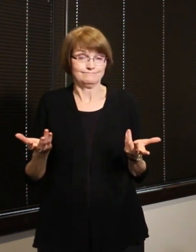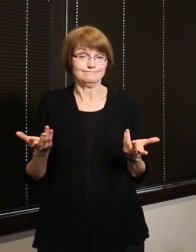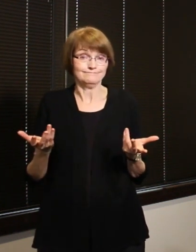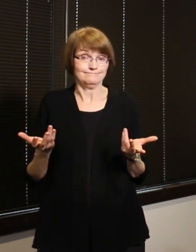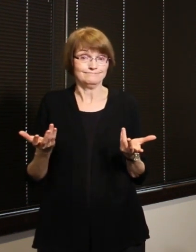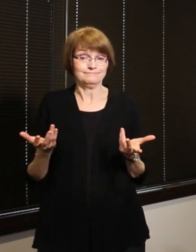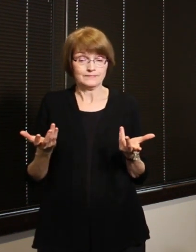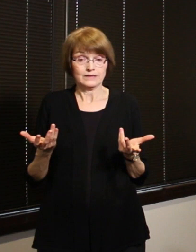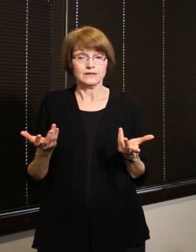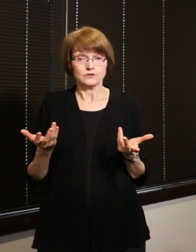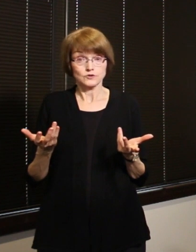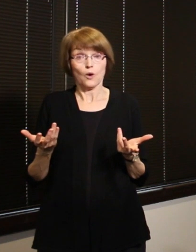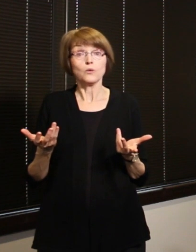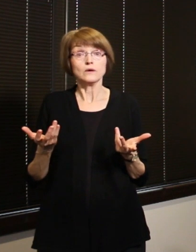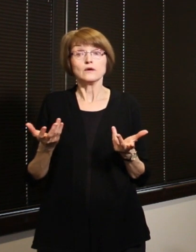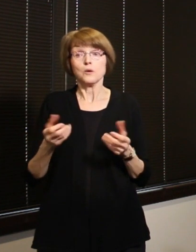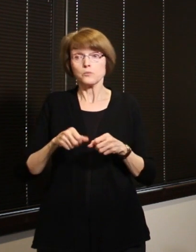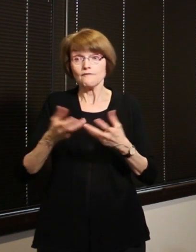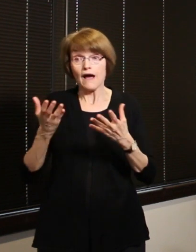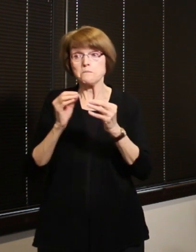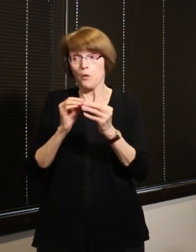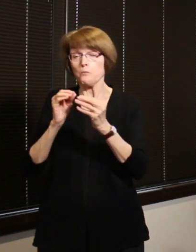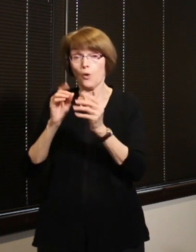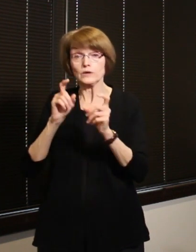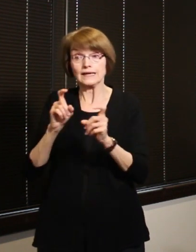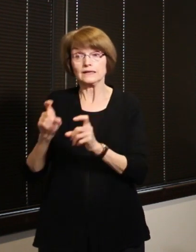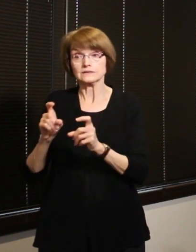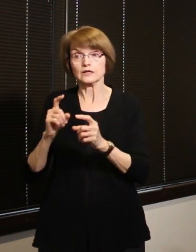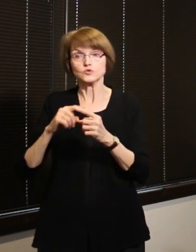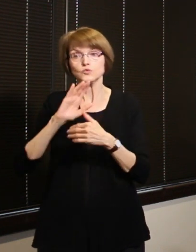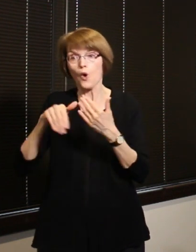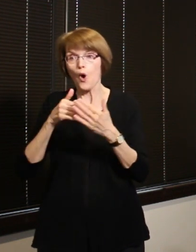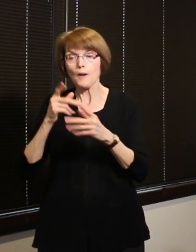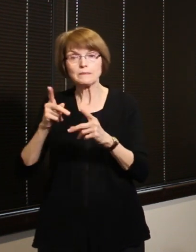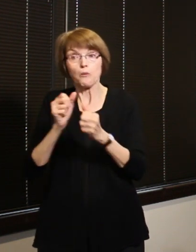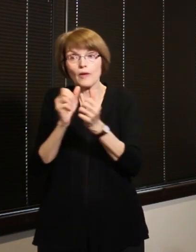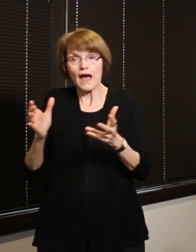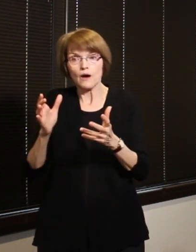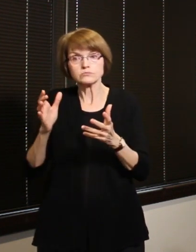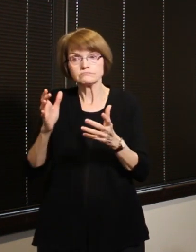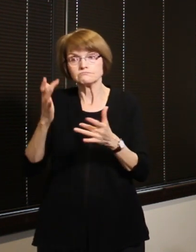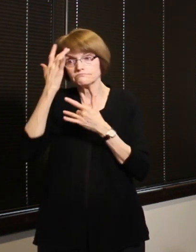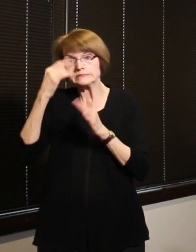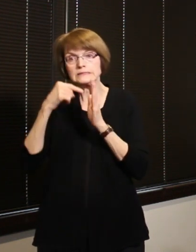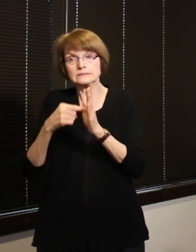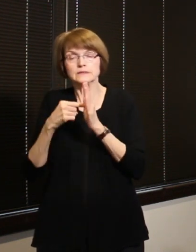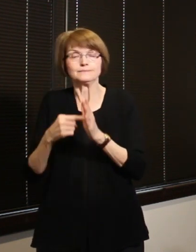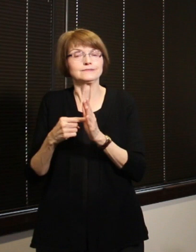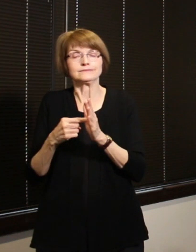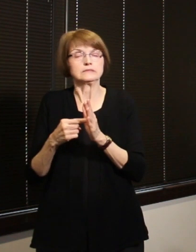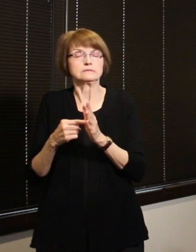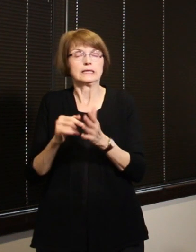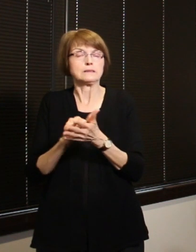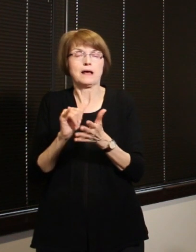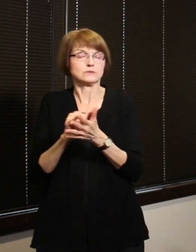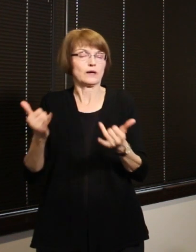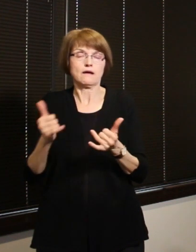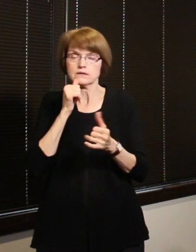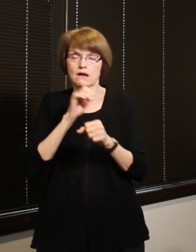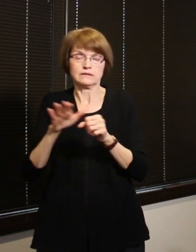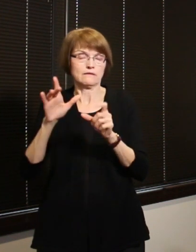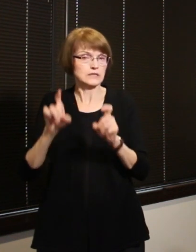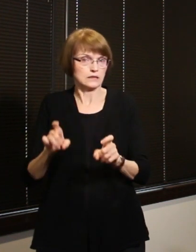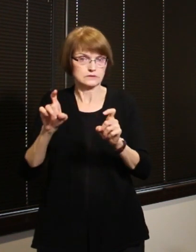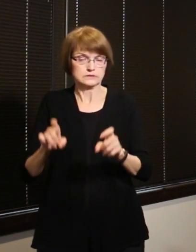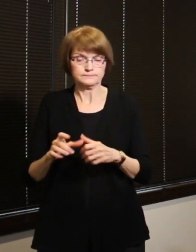being able to expand testing to all asymptomatic people is just not feasible at this time.